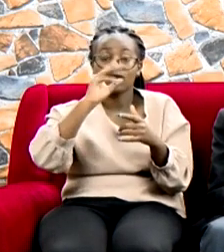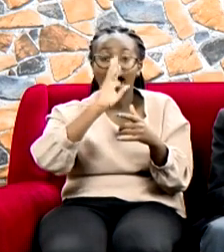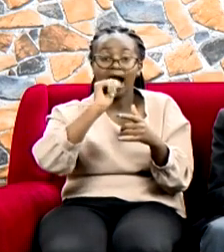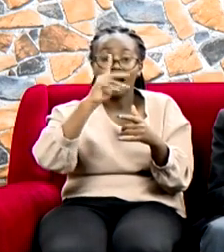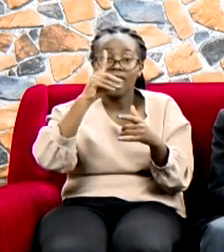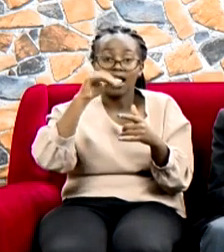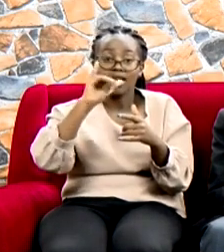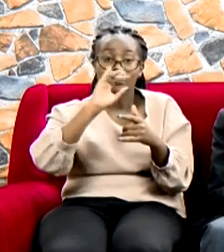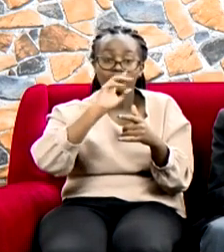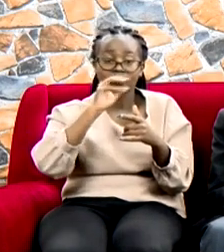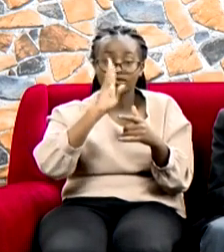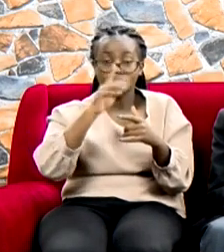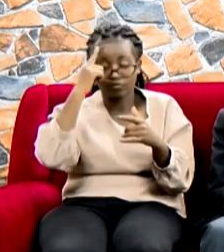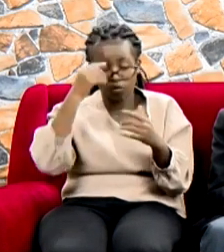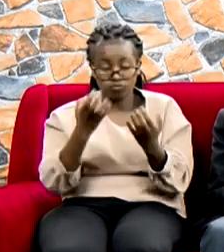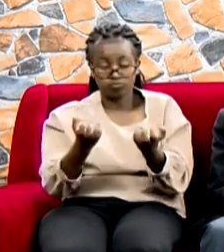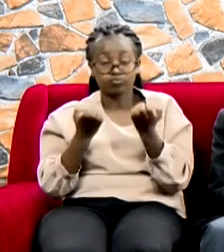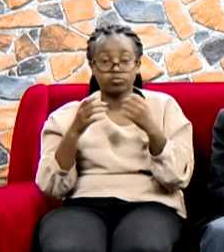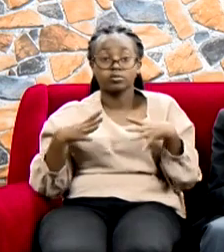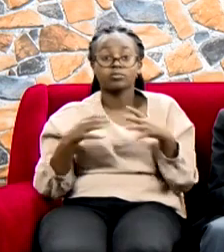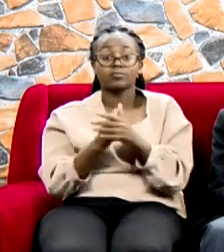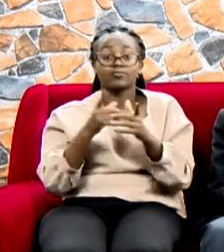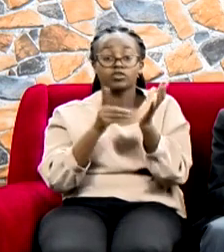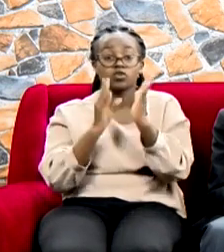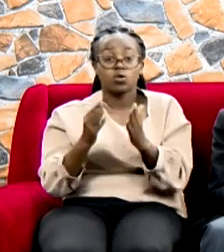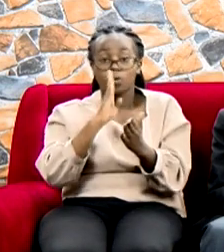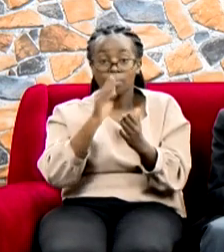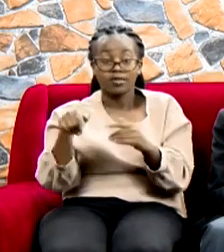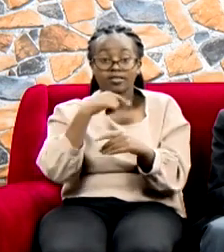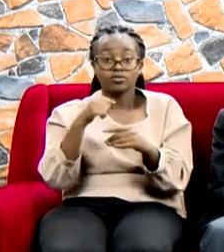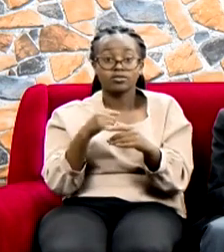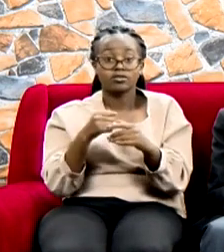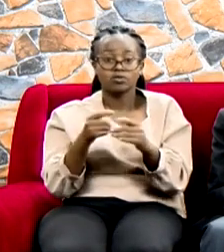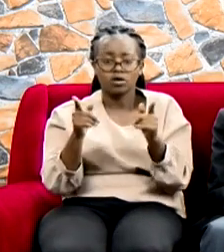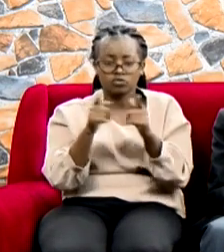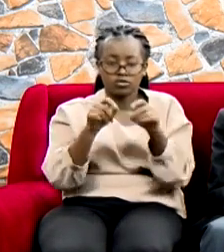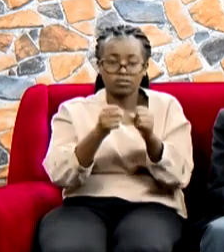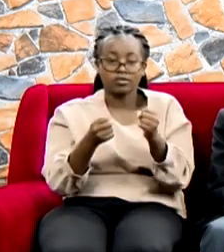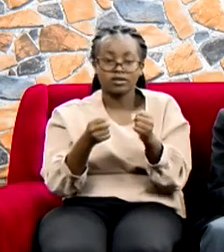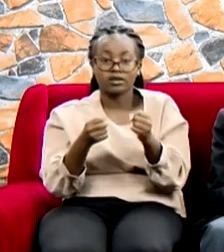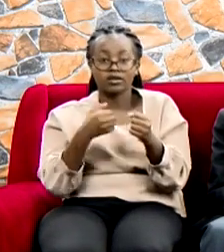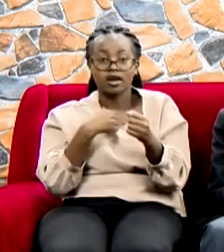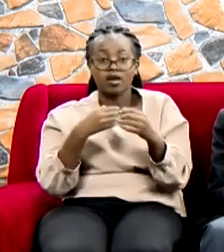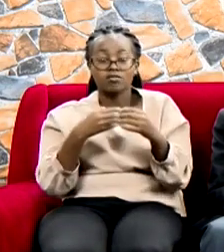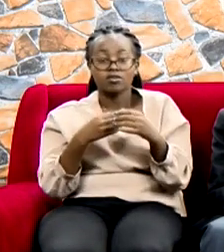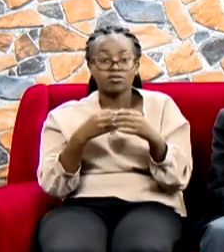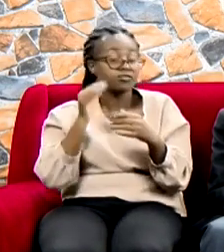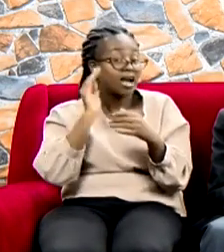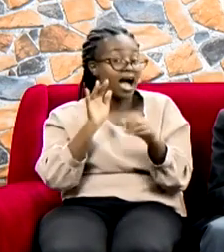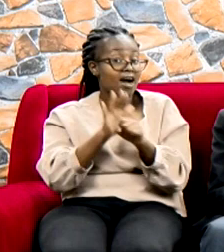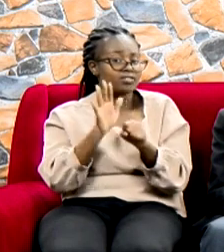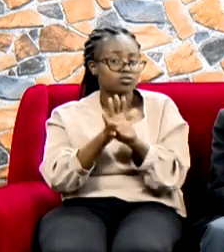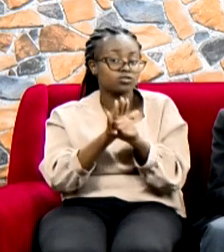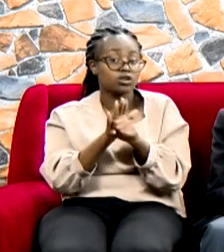Speaks for Special Needs Persons. And Dr. will be here with us, but we'd like to take a break so that he can have a breather. Like you've heard, that was